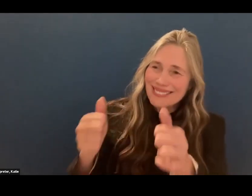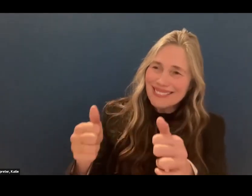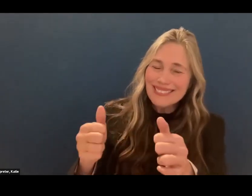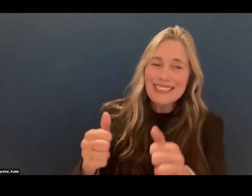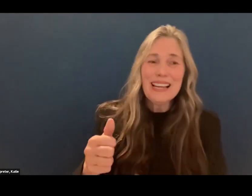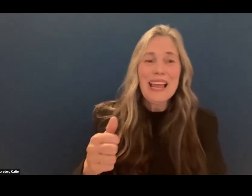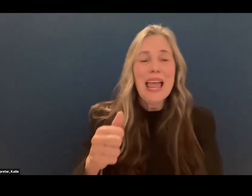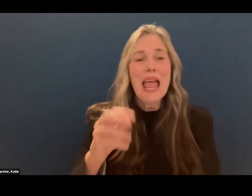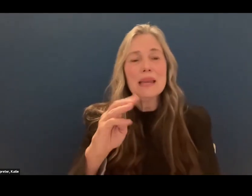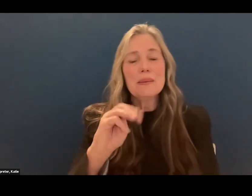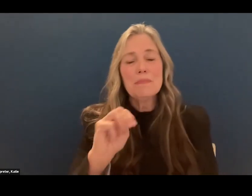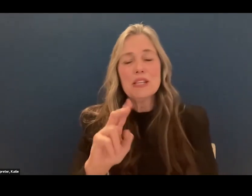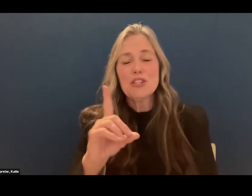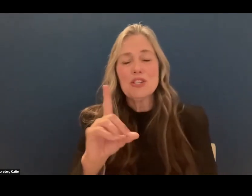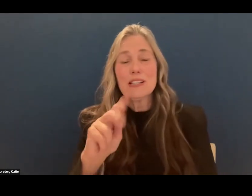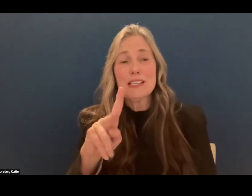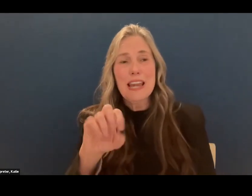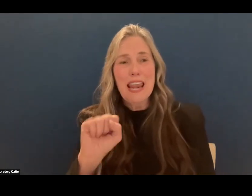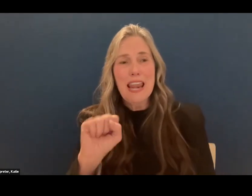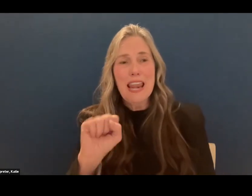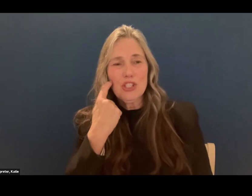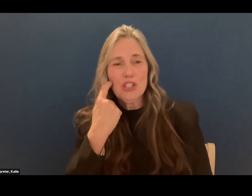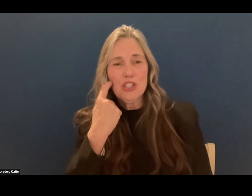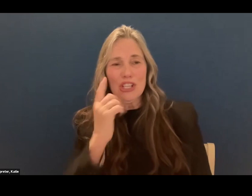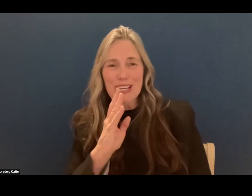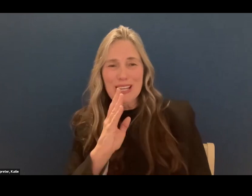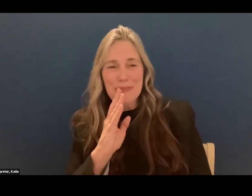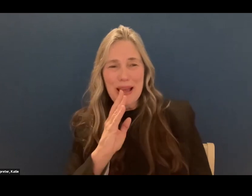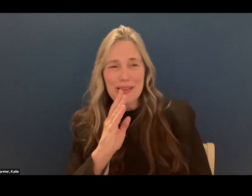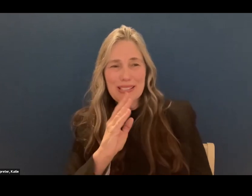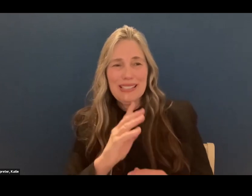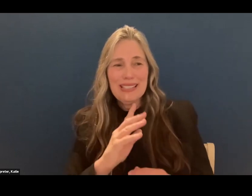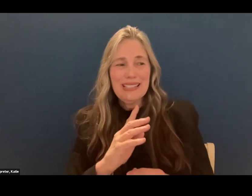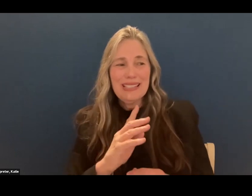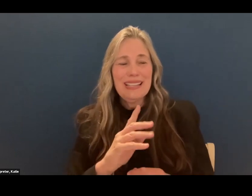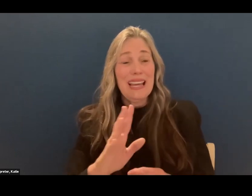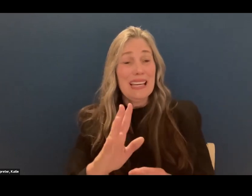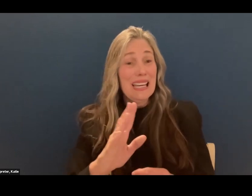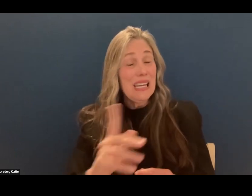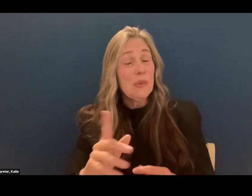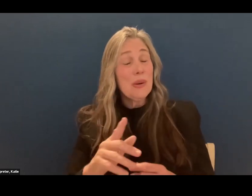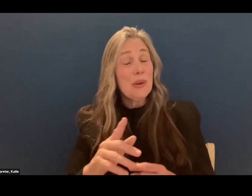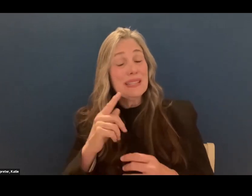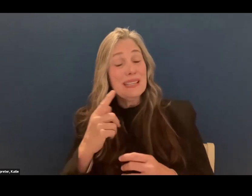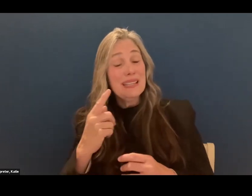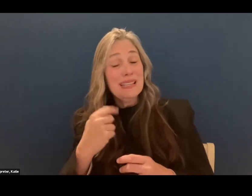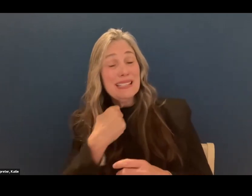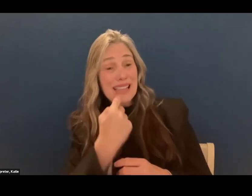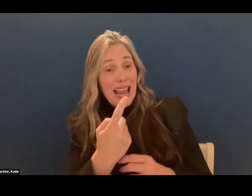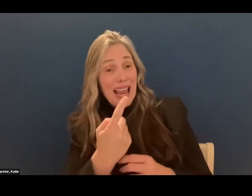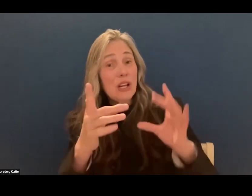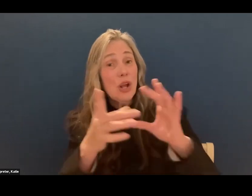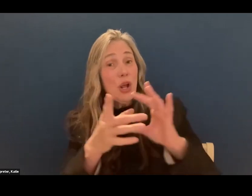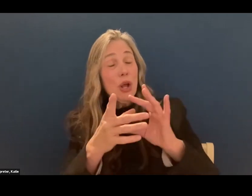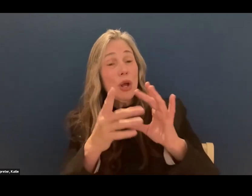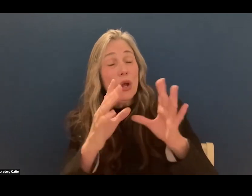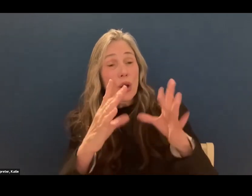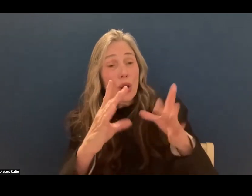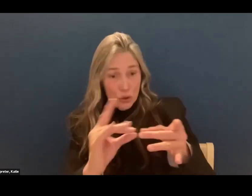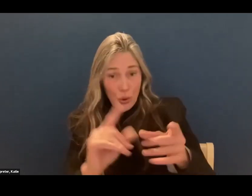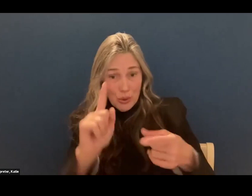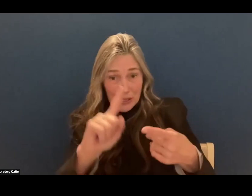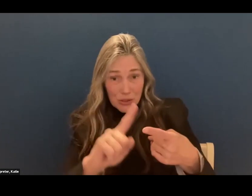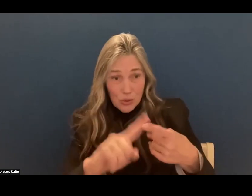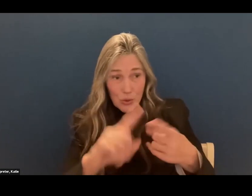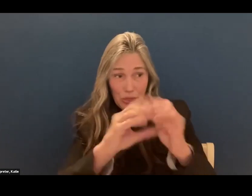Mr. Davis was talking about, other than this wonderful playing that he was going in the back history of these songs, he was just saying, he was telling the students, never do anything